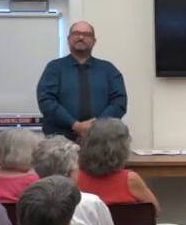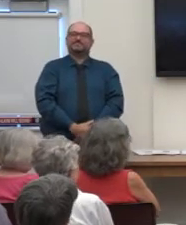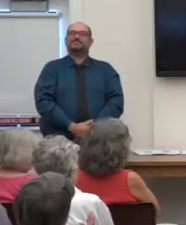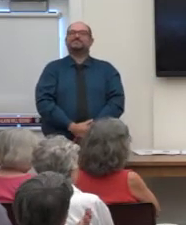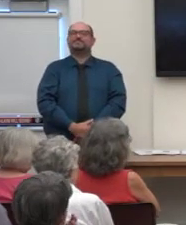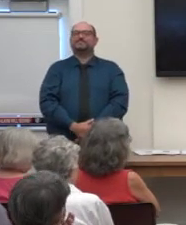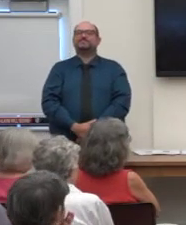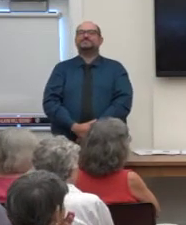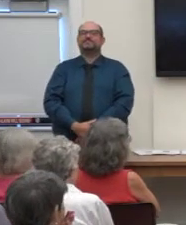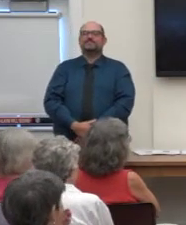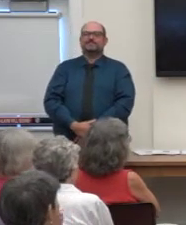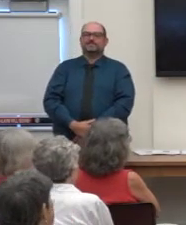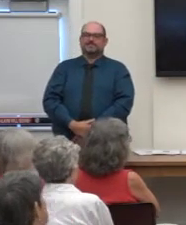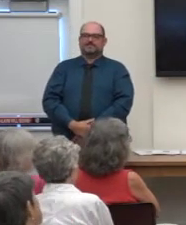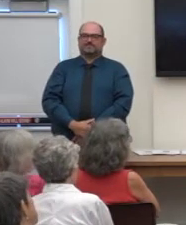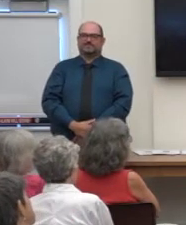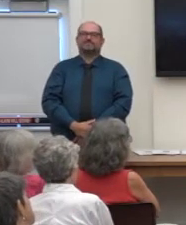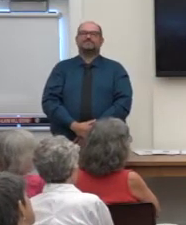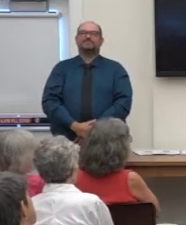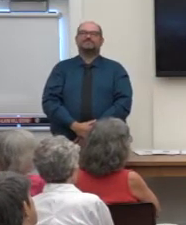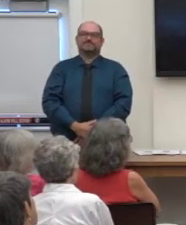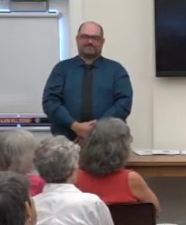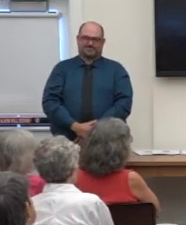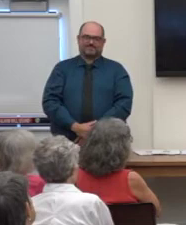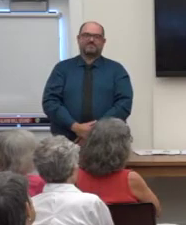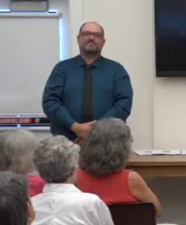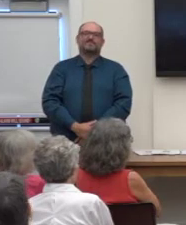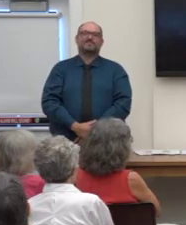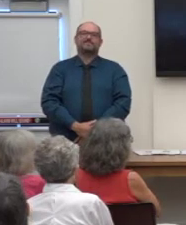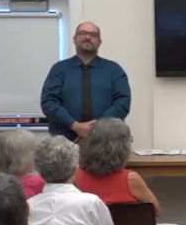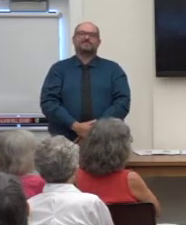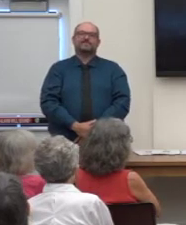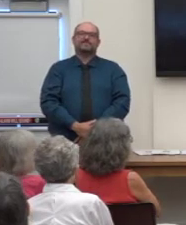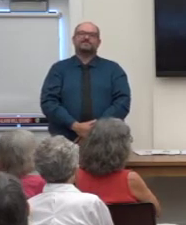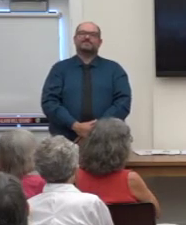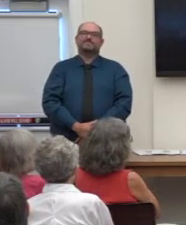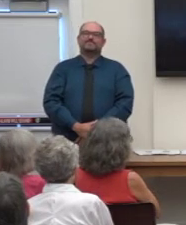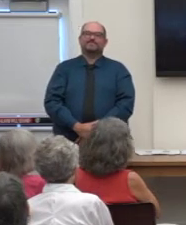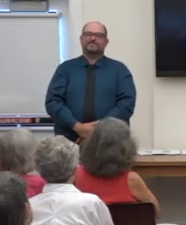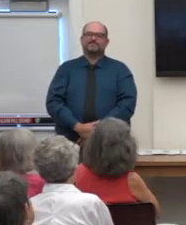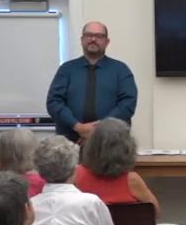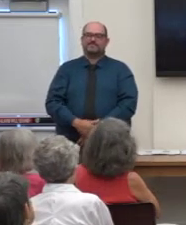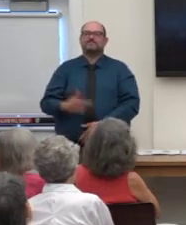unique to Martha's Vineyard Sign Language. The sign for horse.